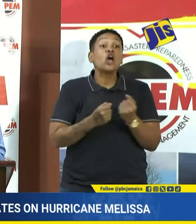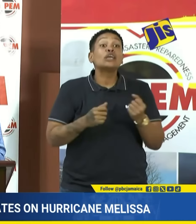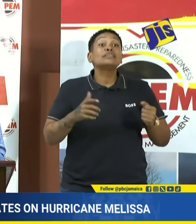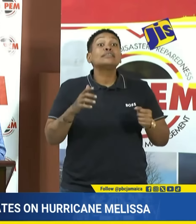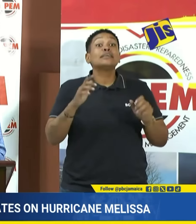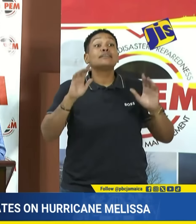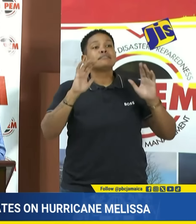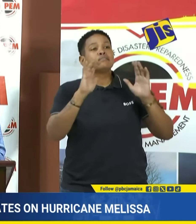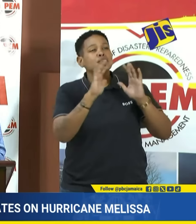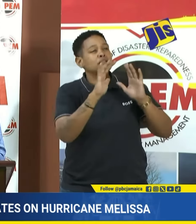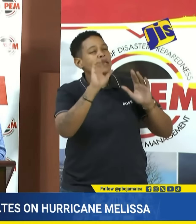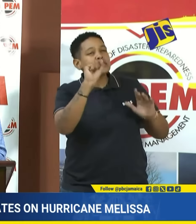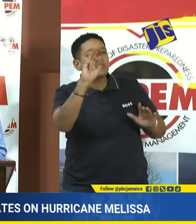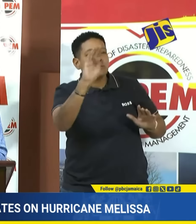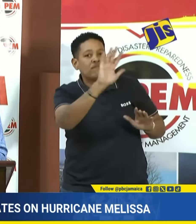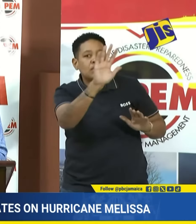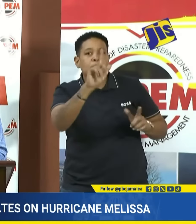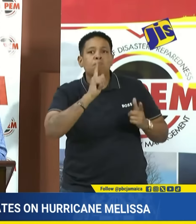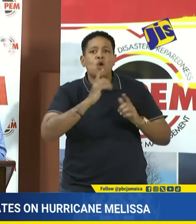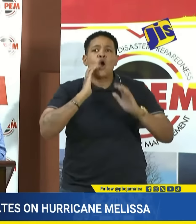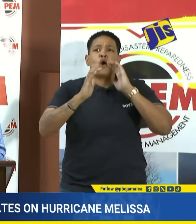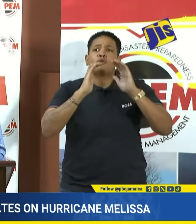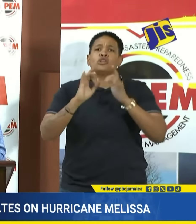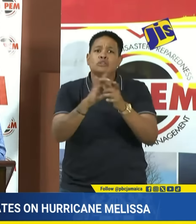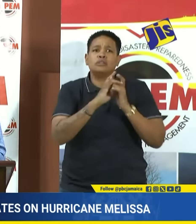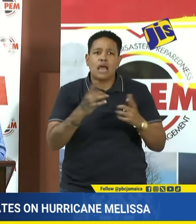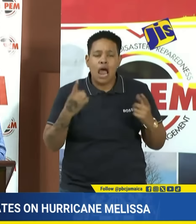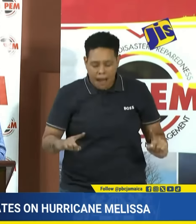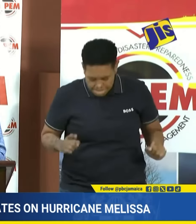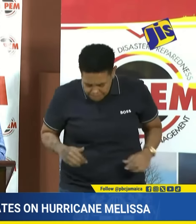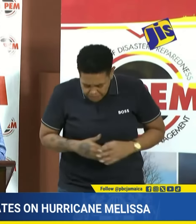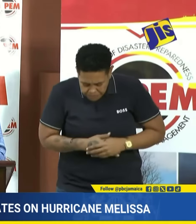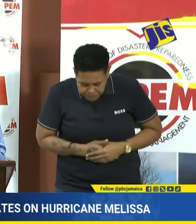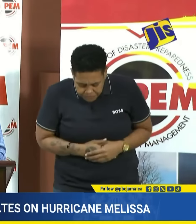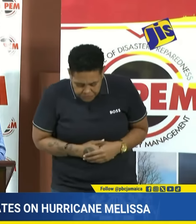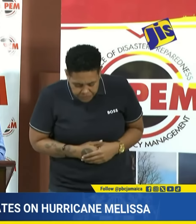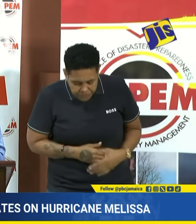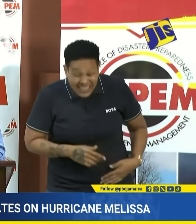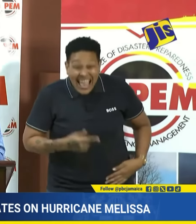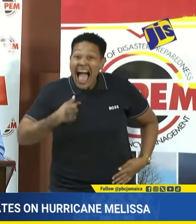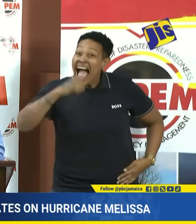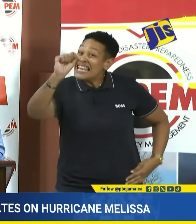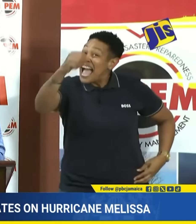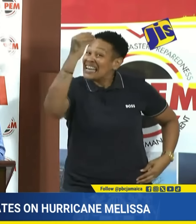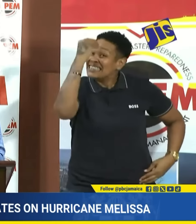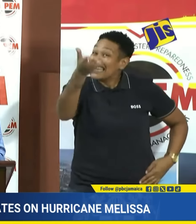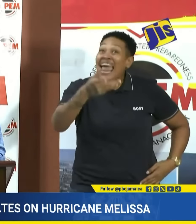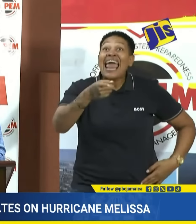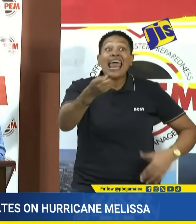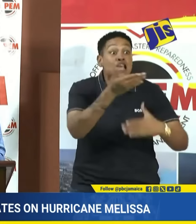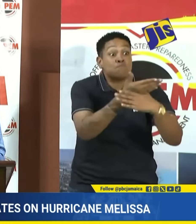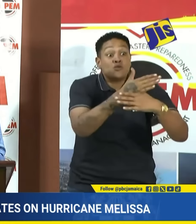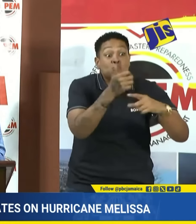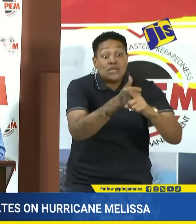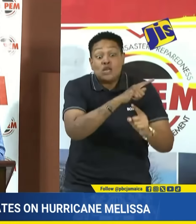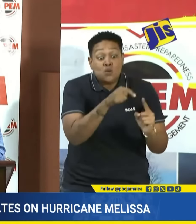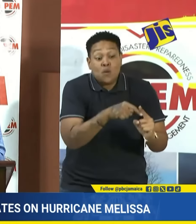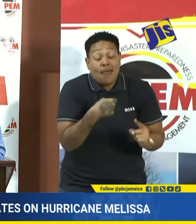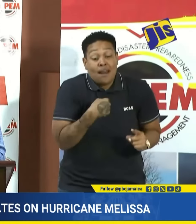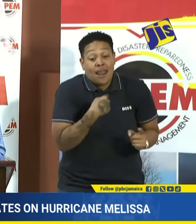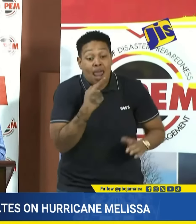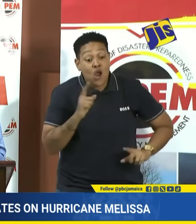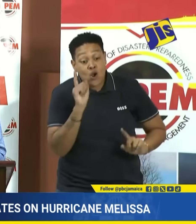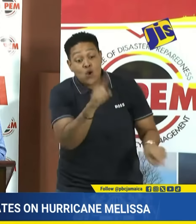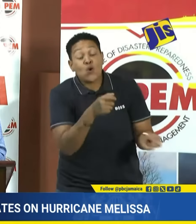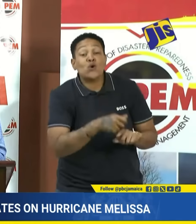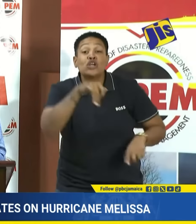sites and communication apparatus. I can say that between when I